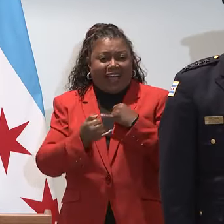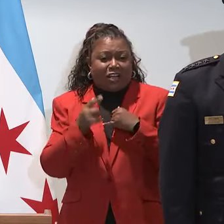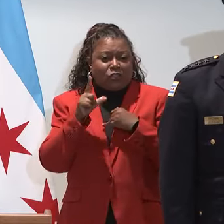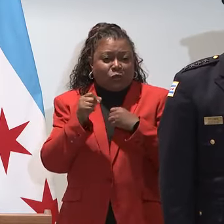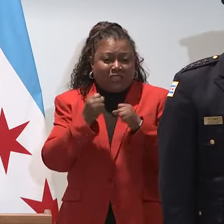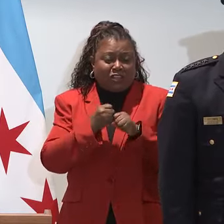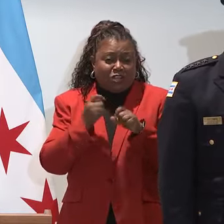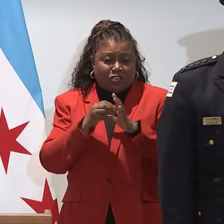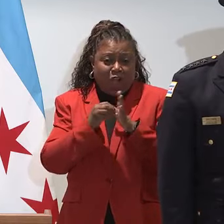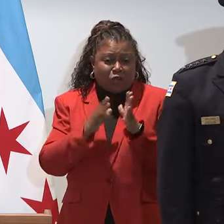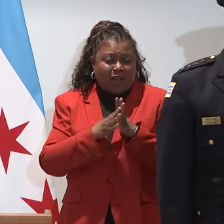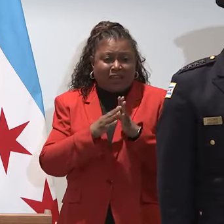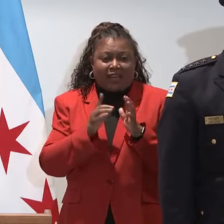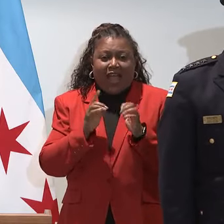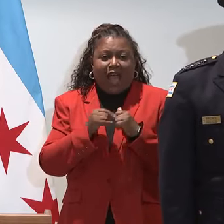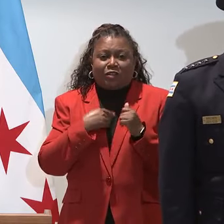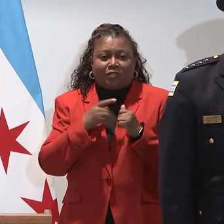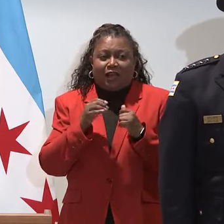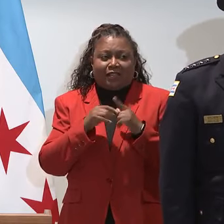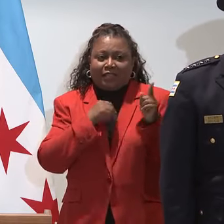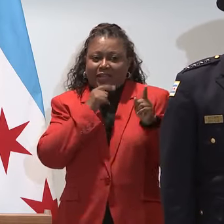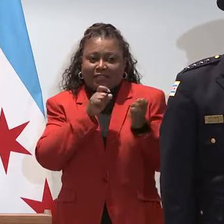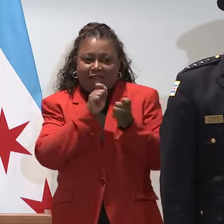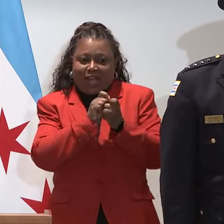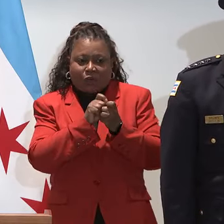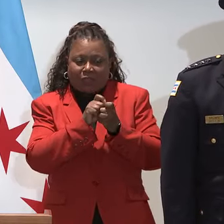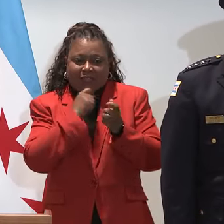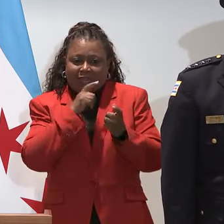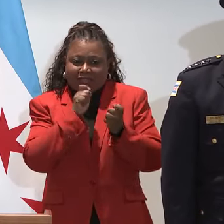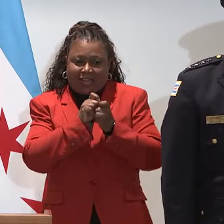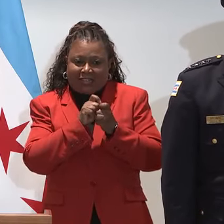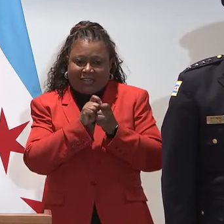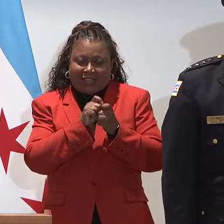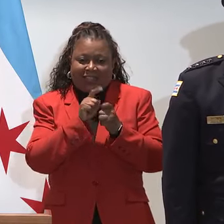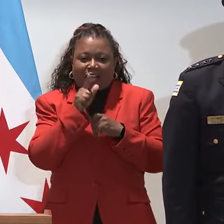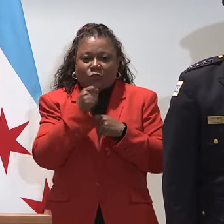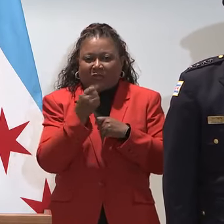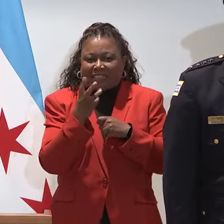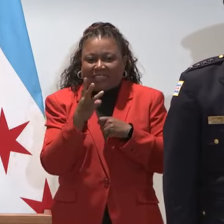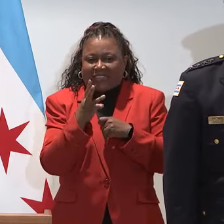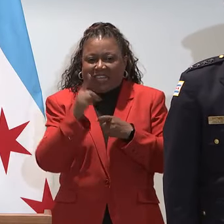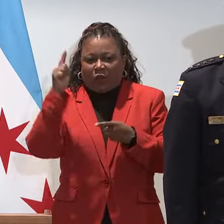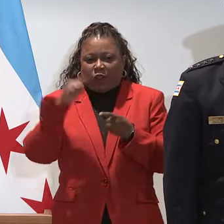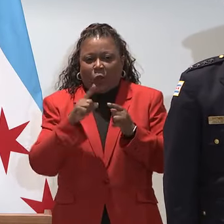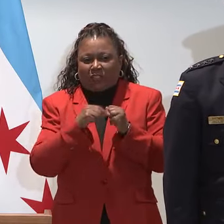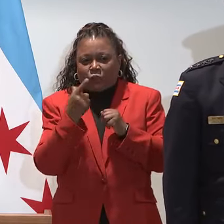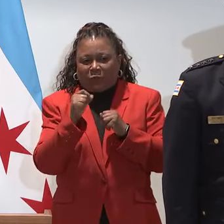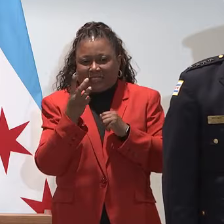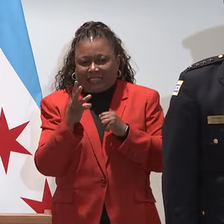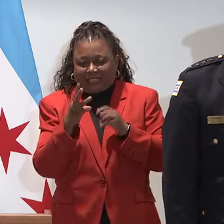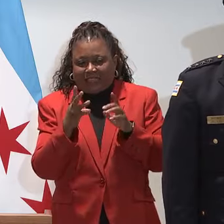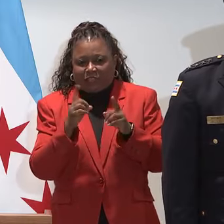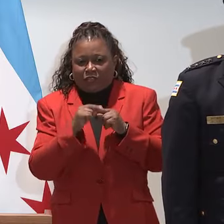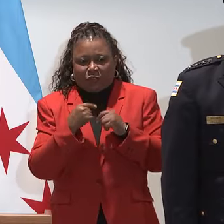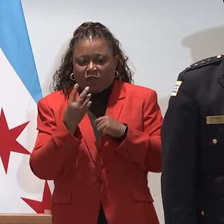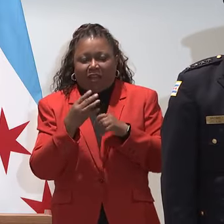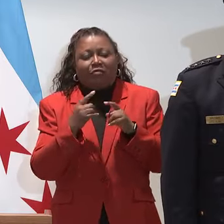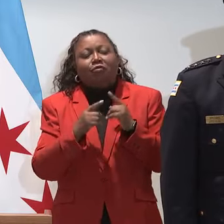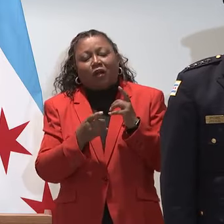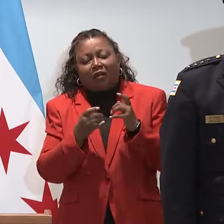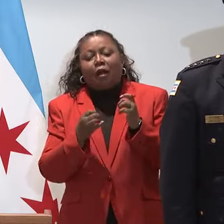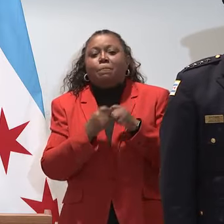20 years on record. How do you square those two things? That's not accurate. That's actually not accurate. That's just since 2016. It was lower than 2016. So in 4 years. The